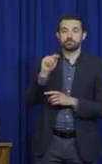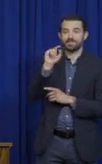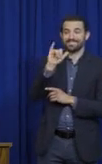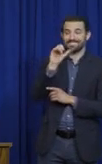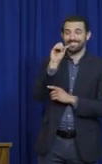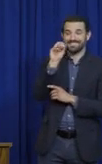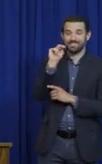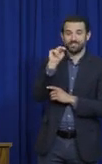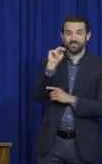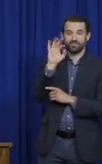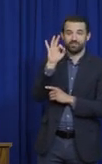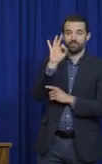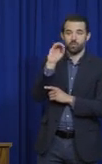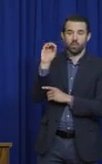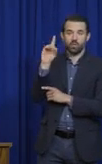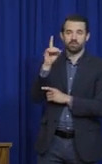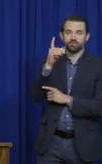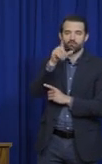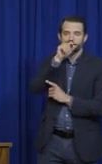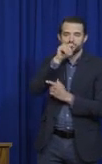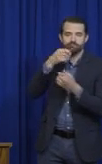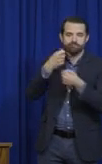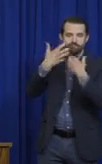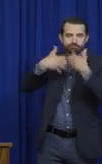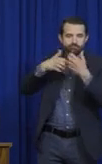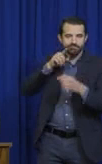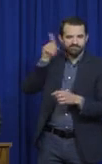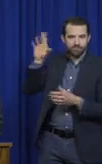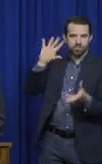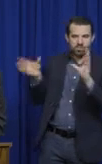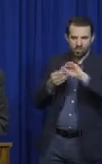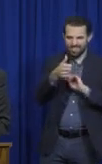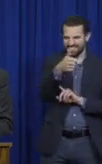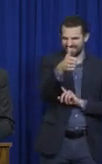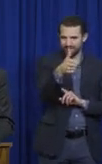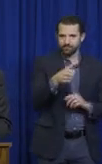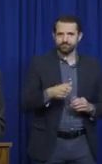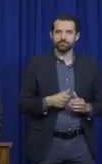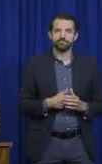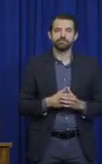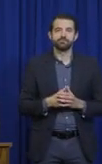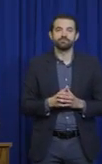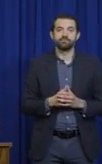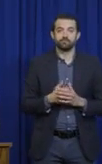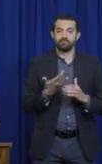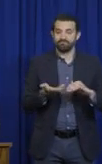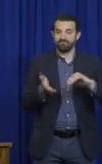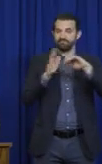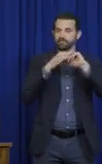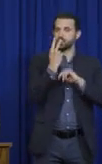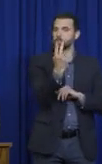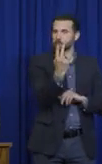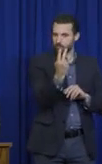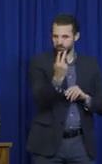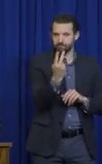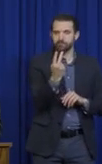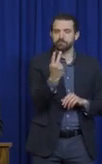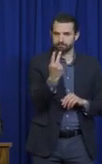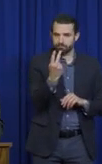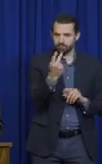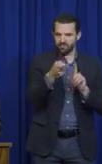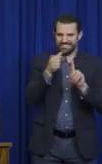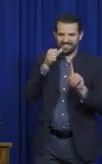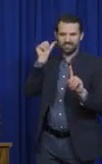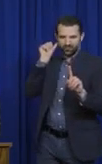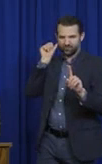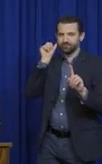we discussed yesterday, a total now of 10 cases. That's two additional cases since yesterday. The team